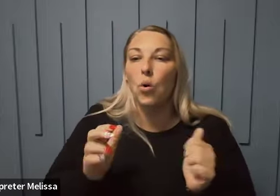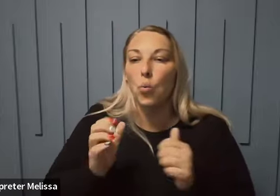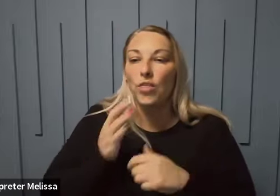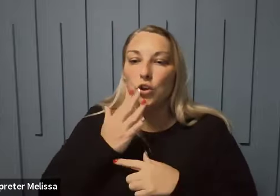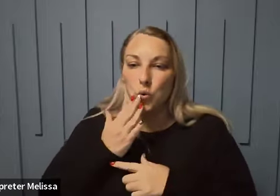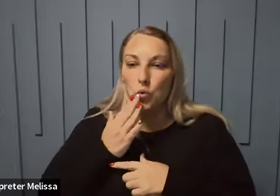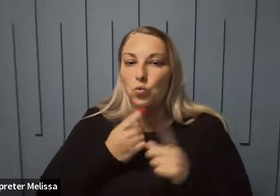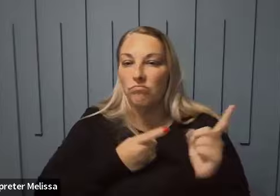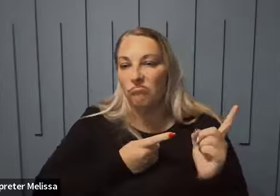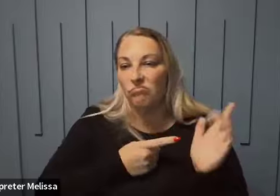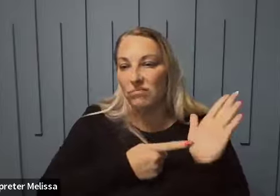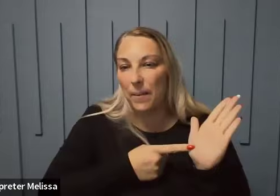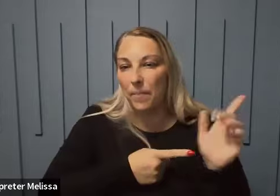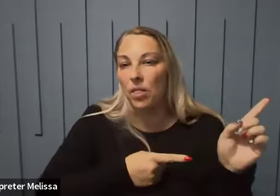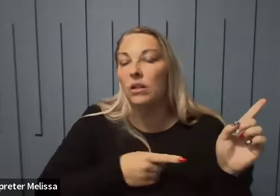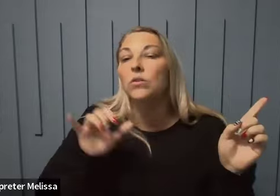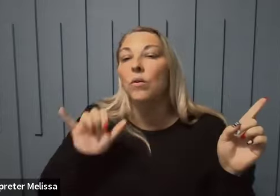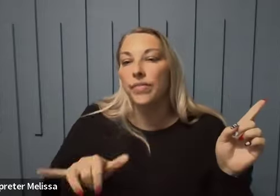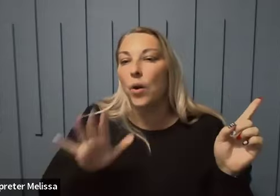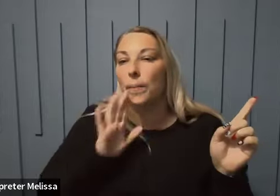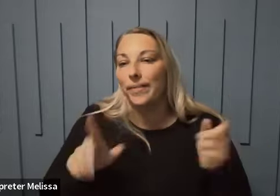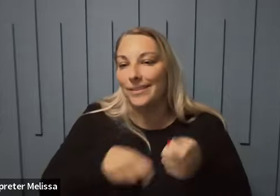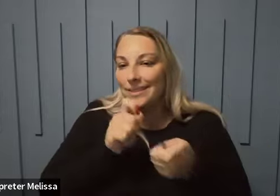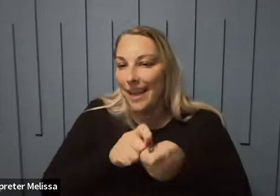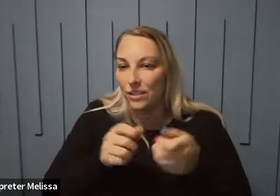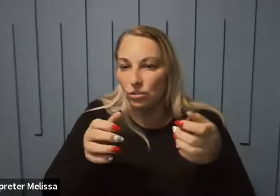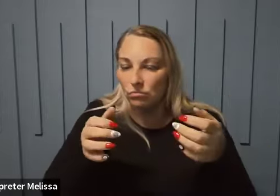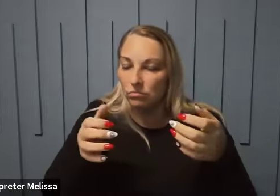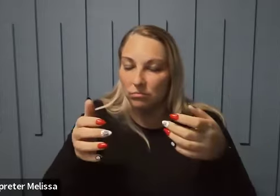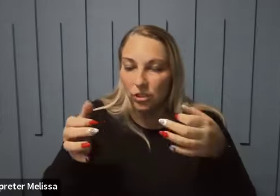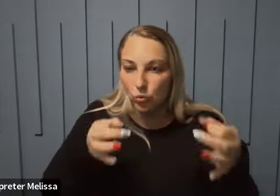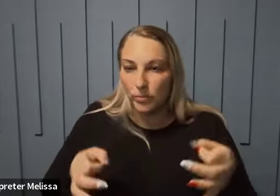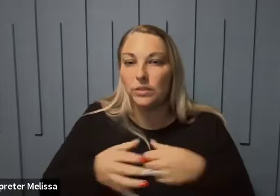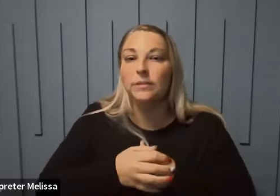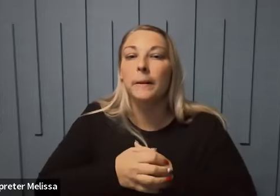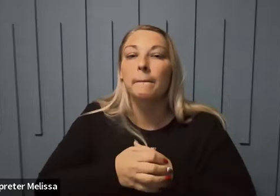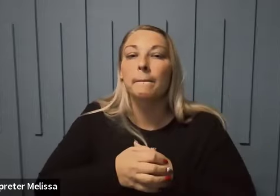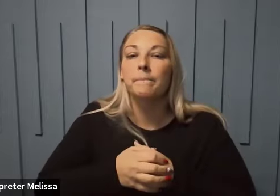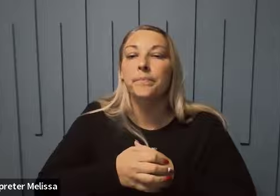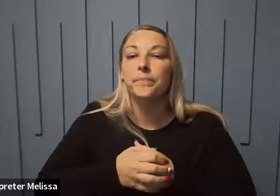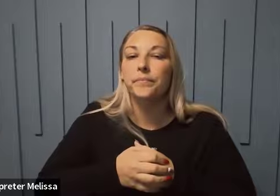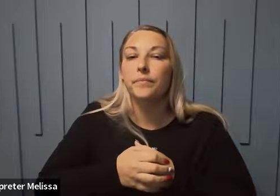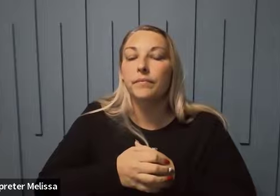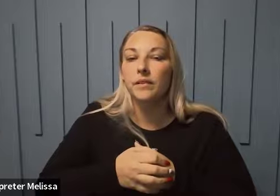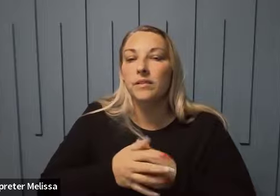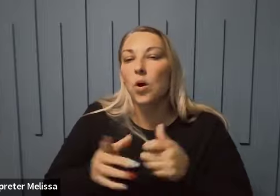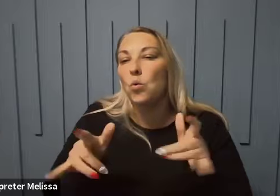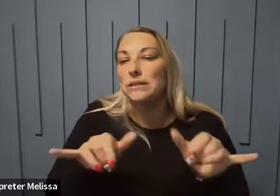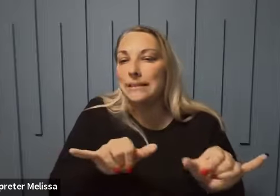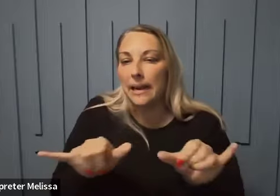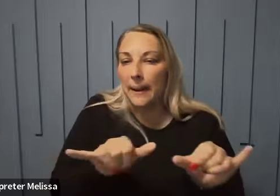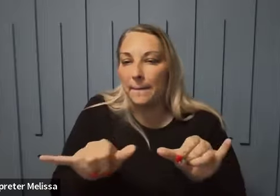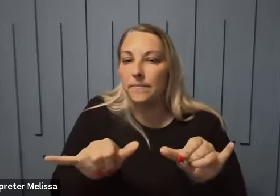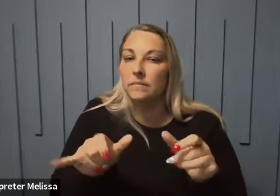the exact description of the word. Synonyms are also the same. I mean, they have the same sign often.